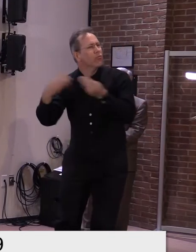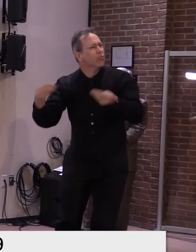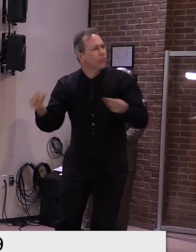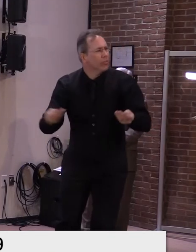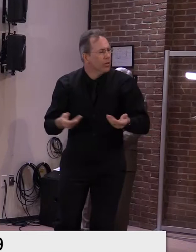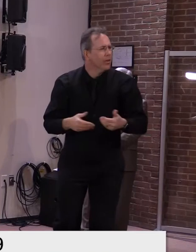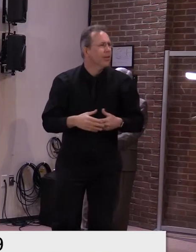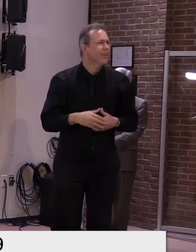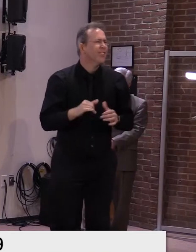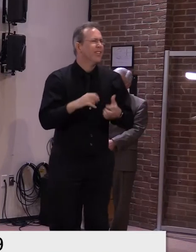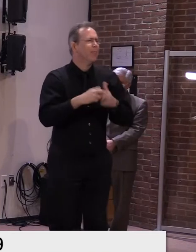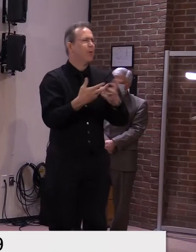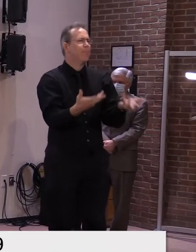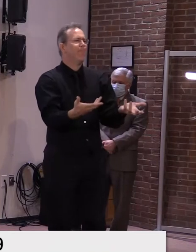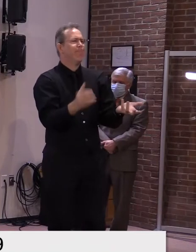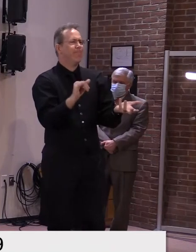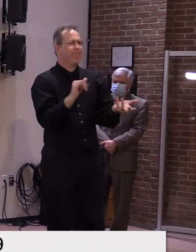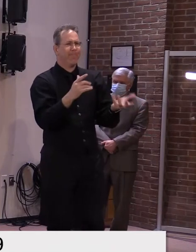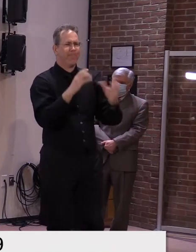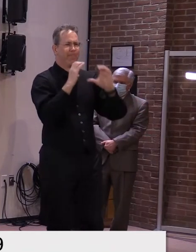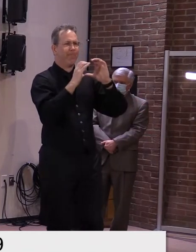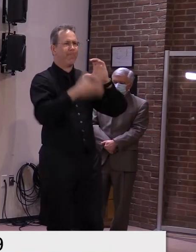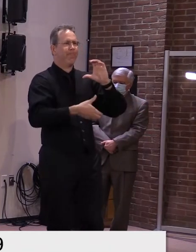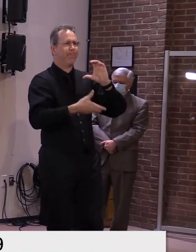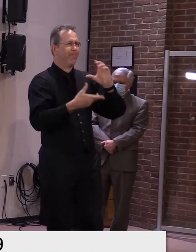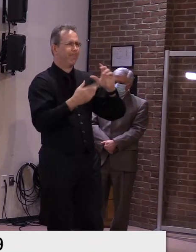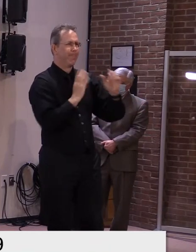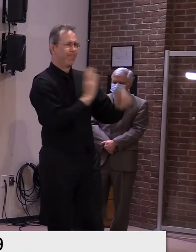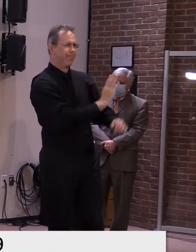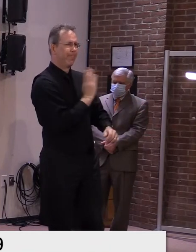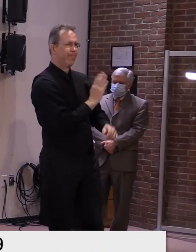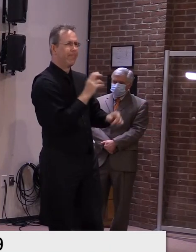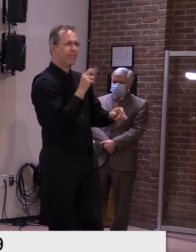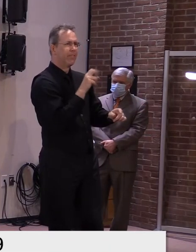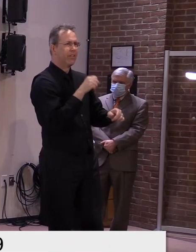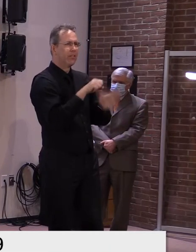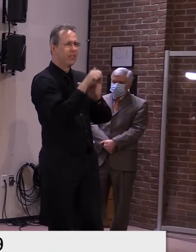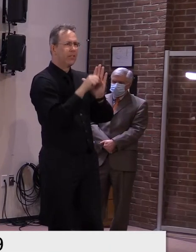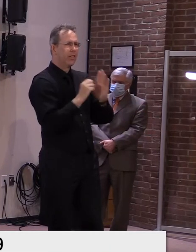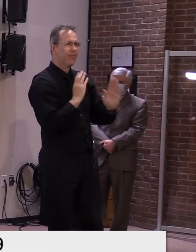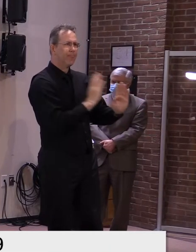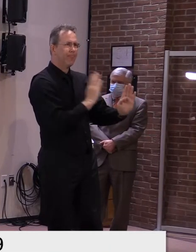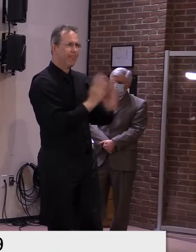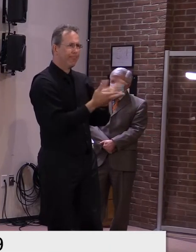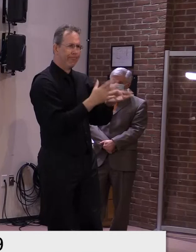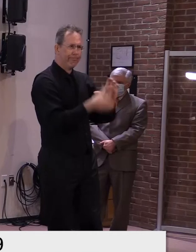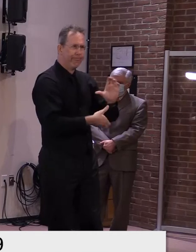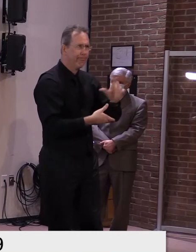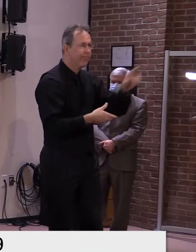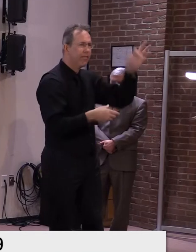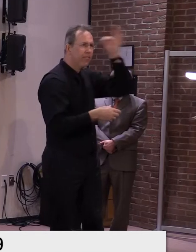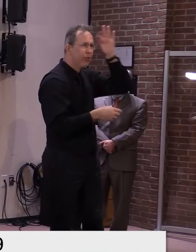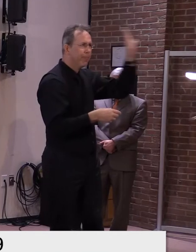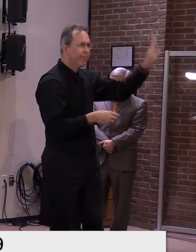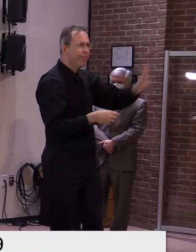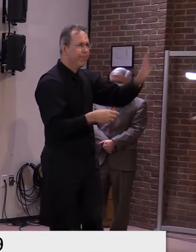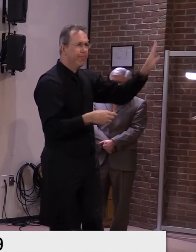we need to have some oversight. I would much rather have the vaccines come to us and let us